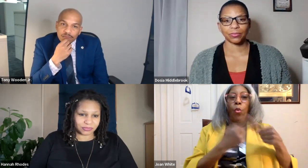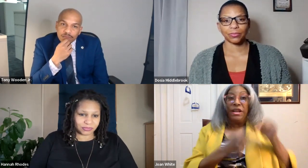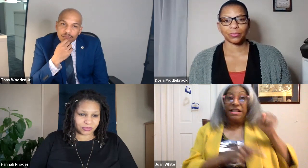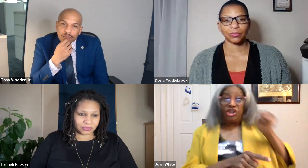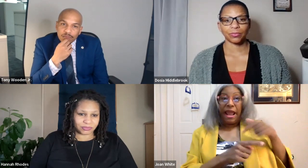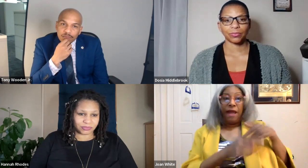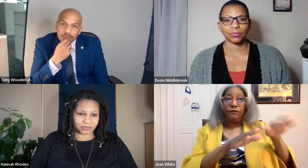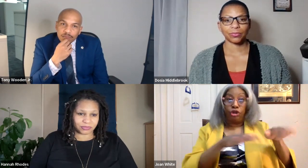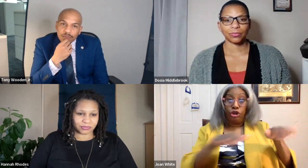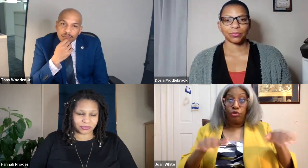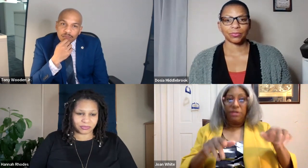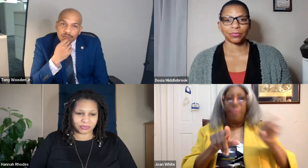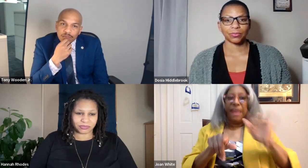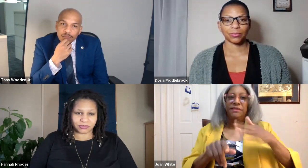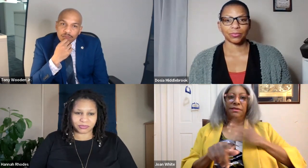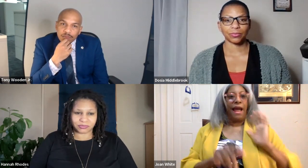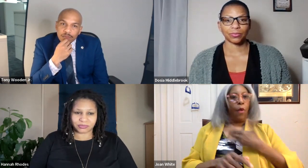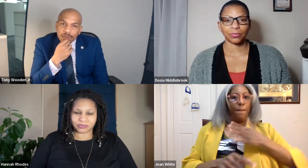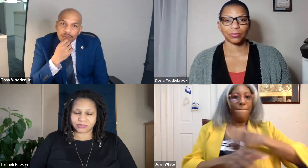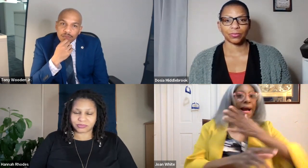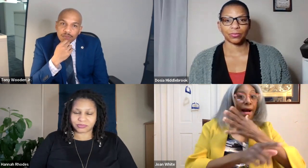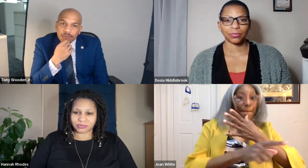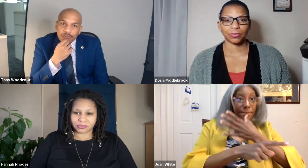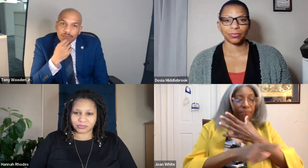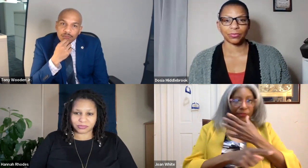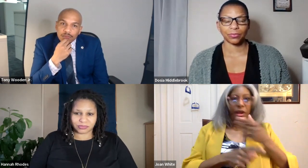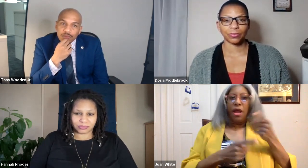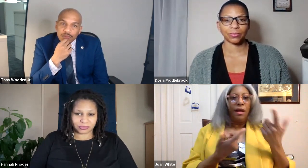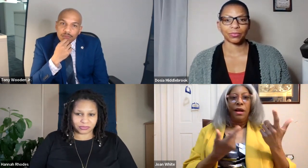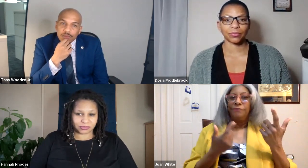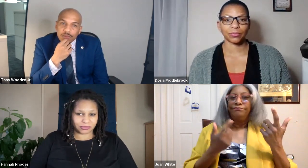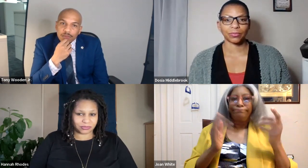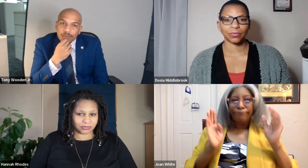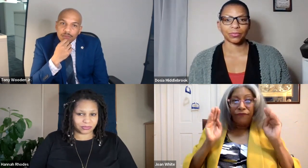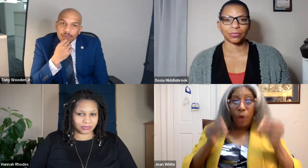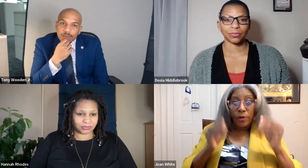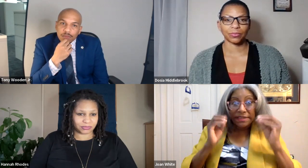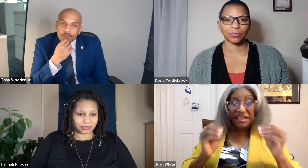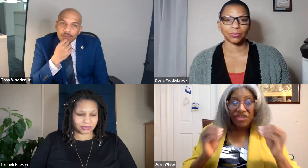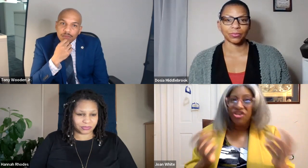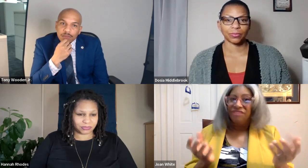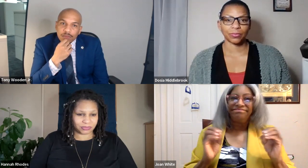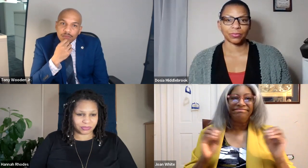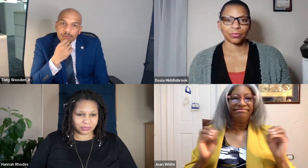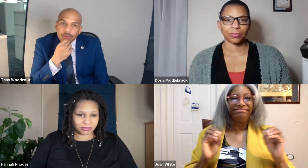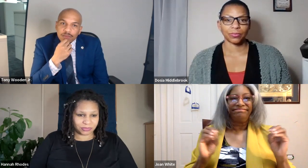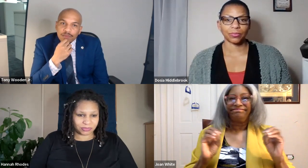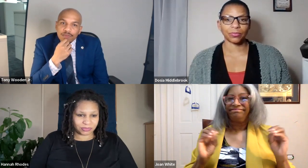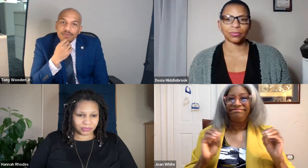the newspaper. And when she eventually had children, which is our parents, our mom, excuse me,